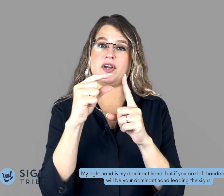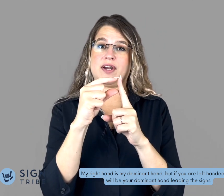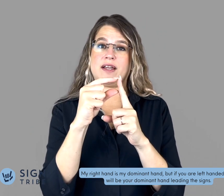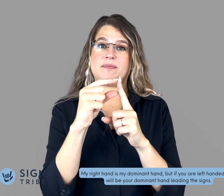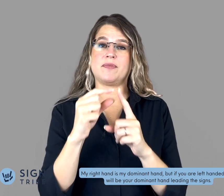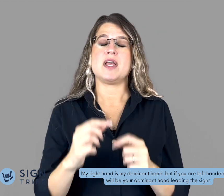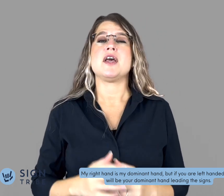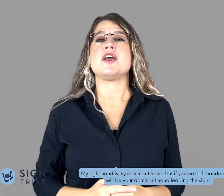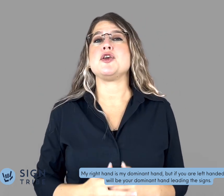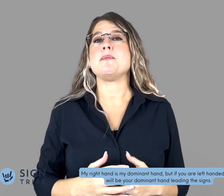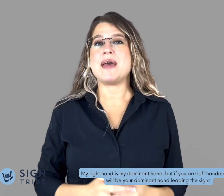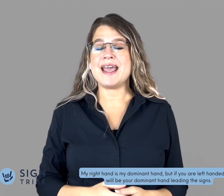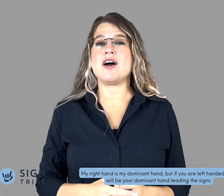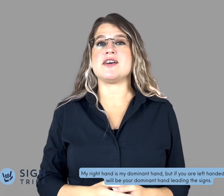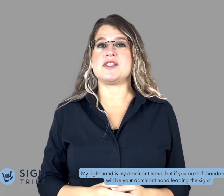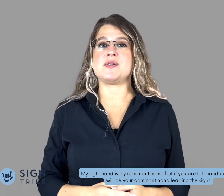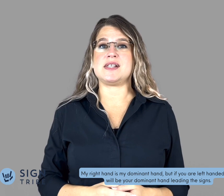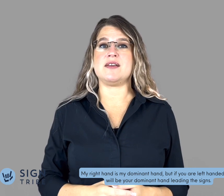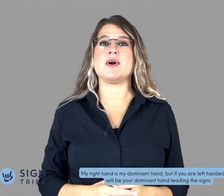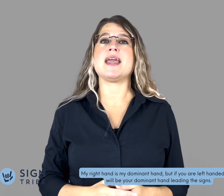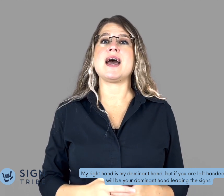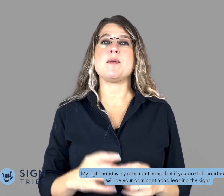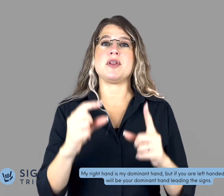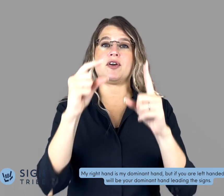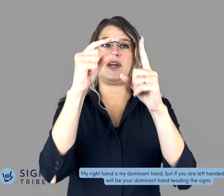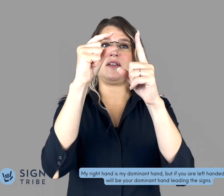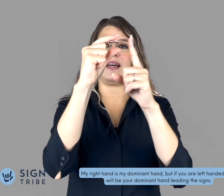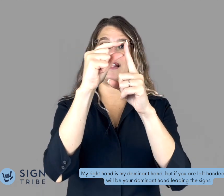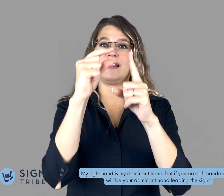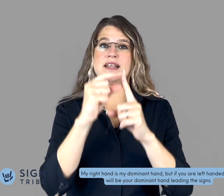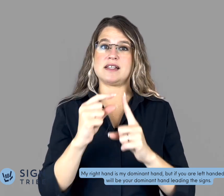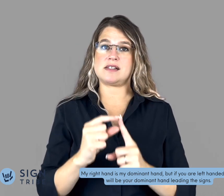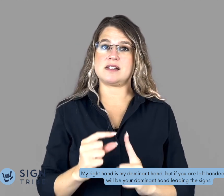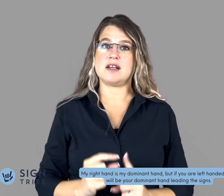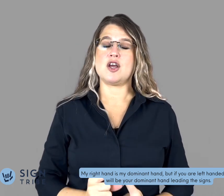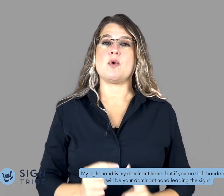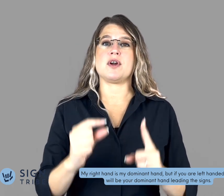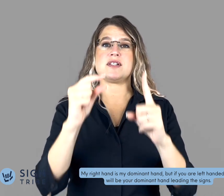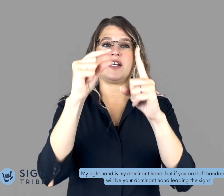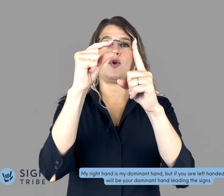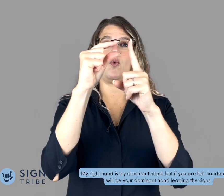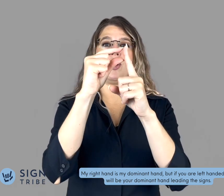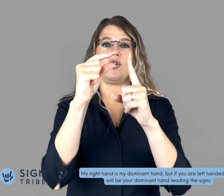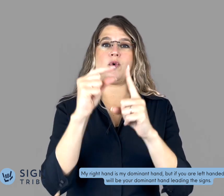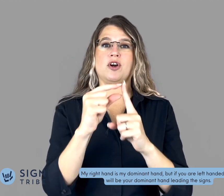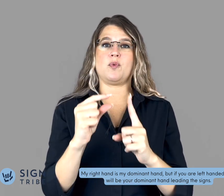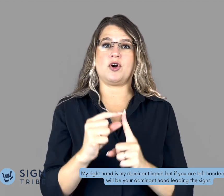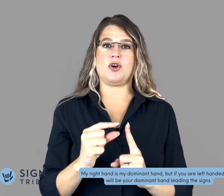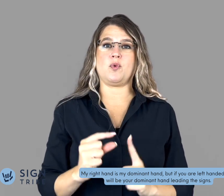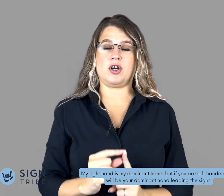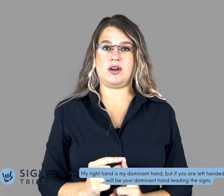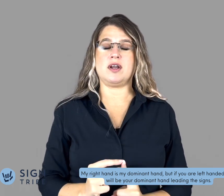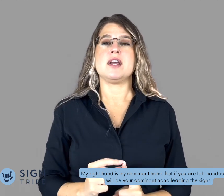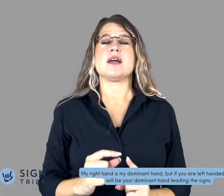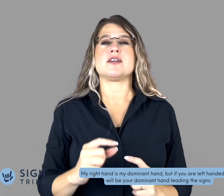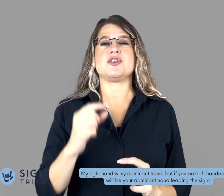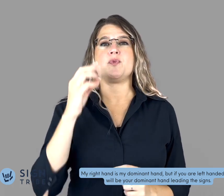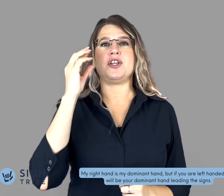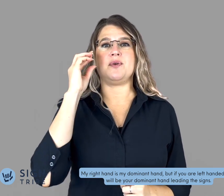Vocabulary. You may also see vocabulary like this, where it's like word, word, word, word. Because when you